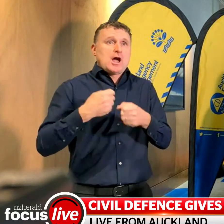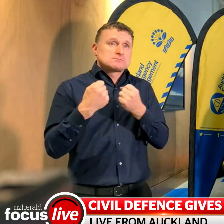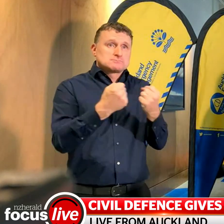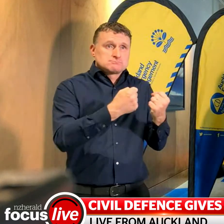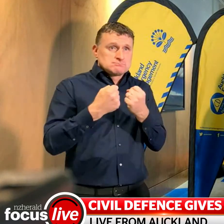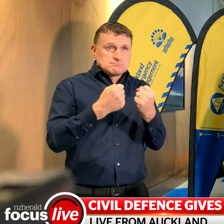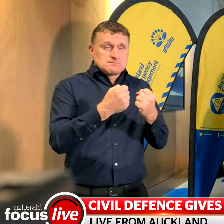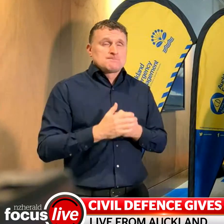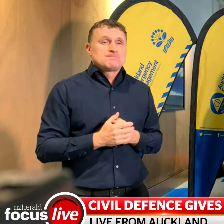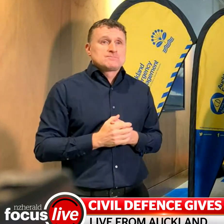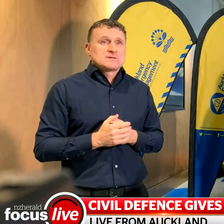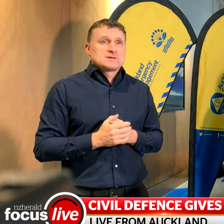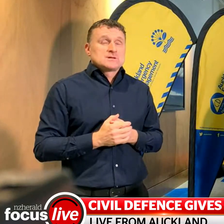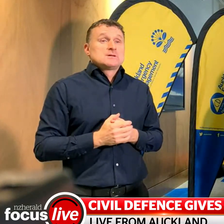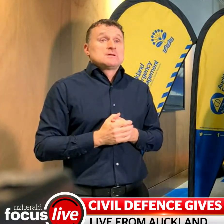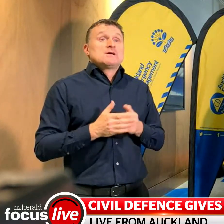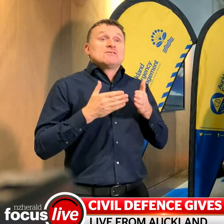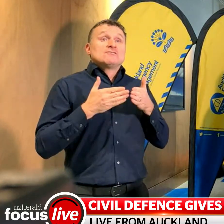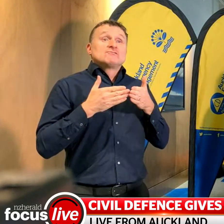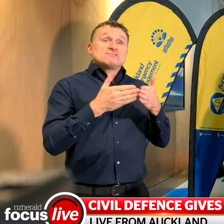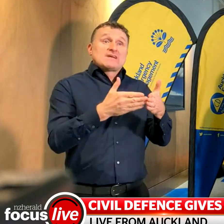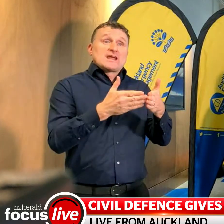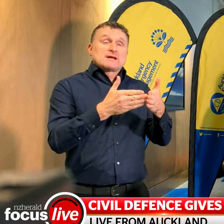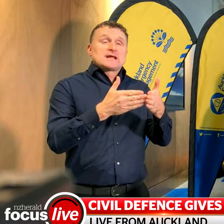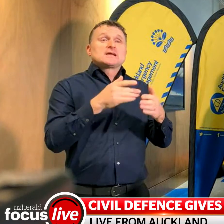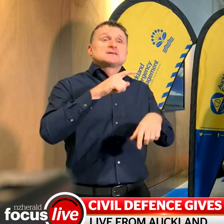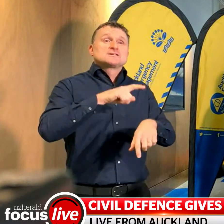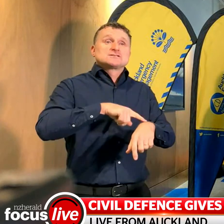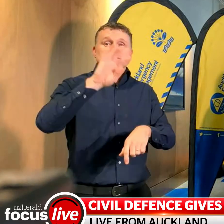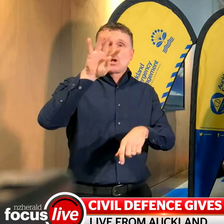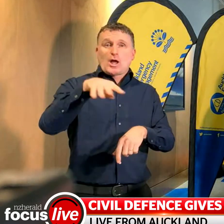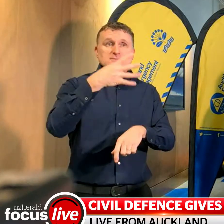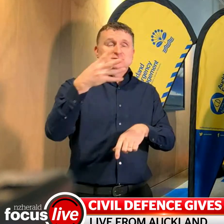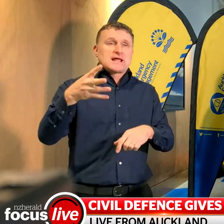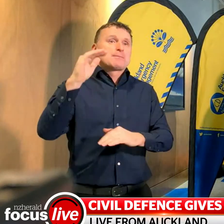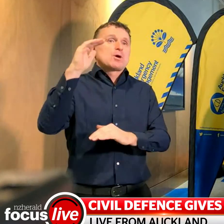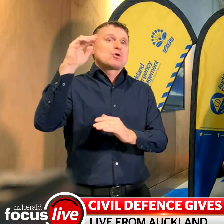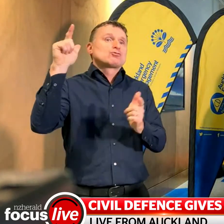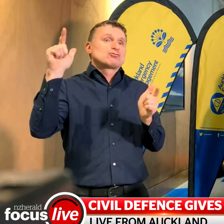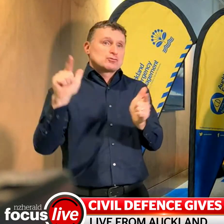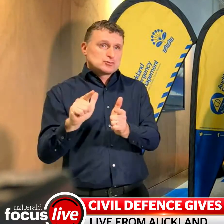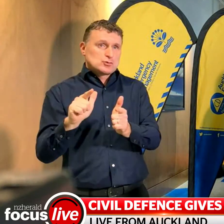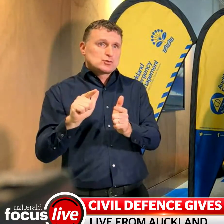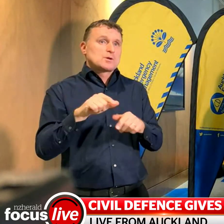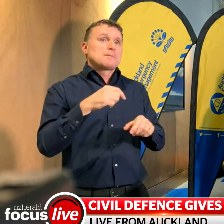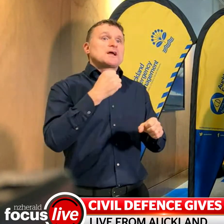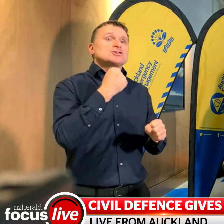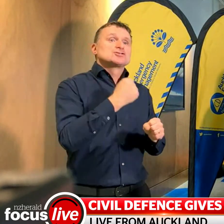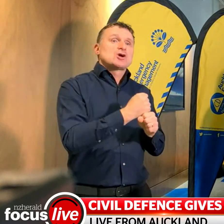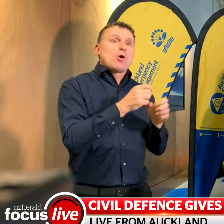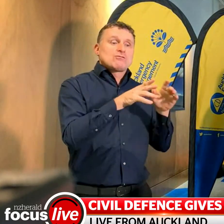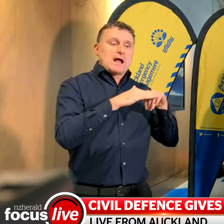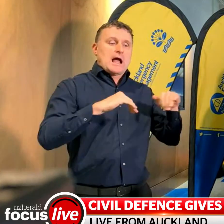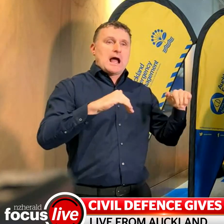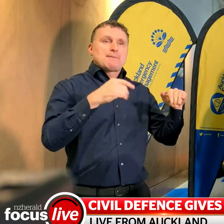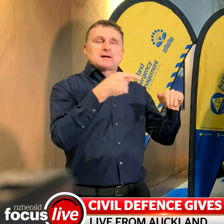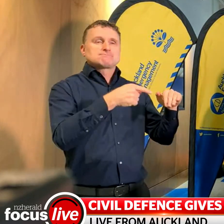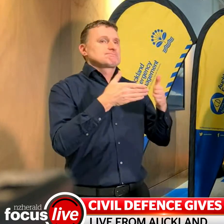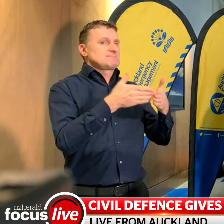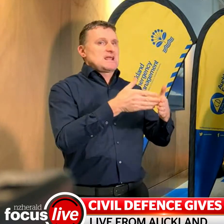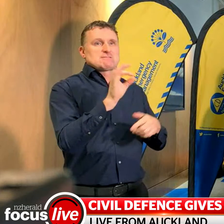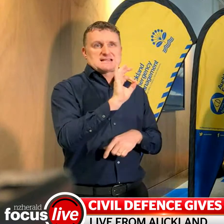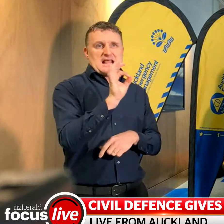Ferry services will be operating reduced timetables other than Gulf Harbour, and that will continue to operate a bus replacement